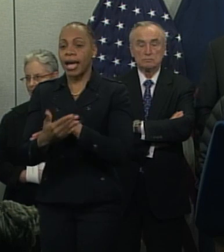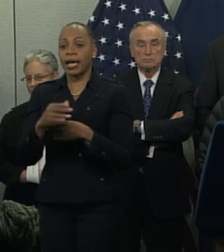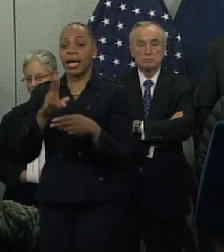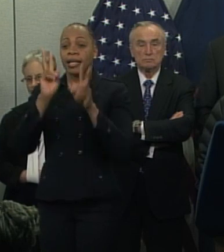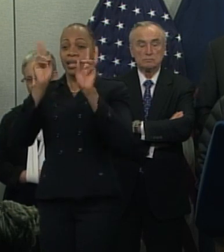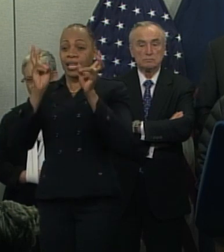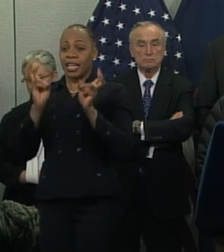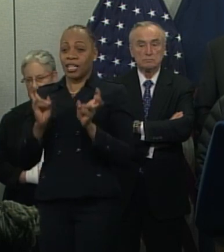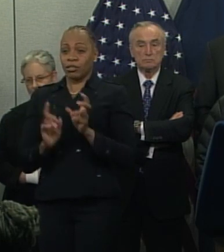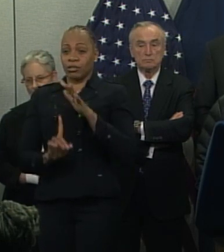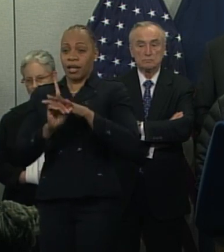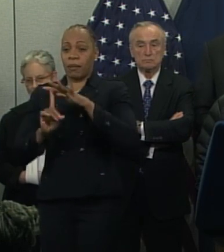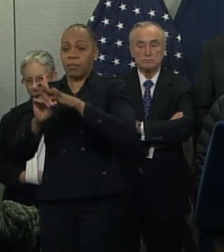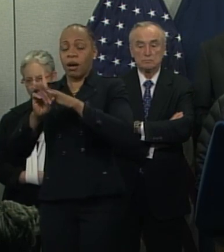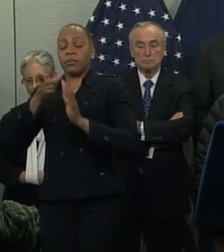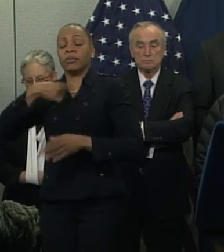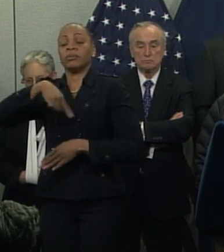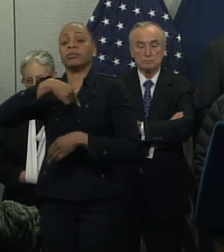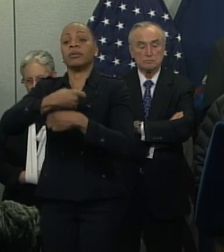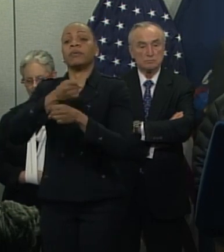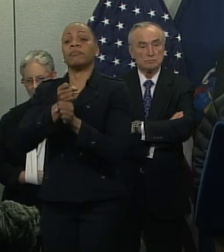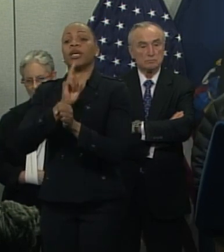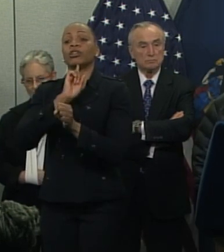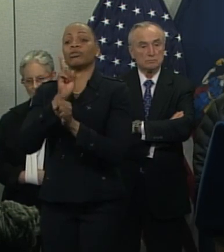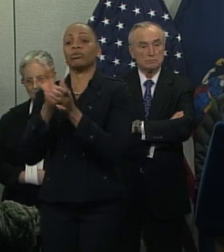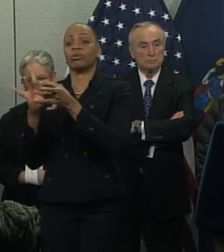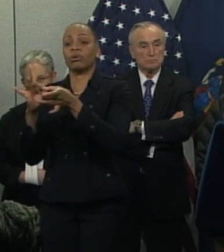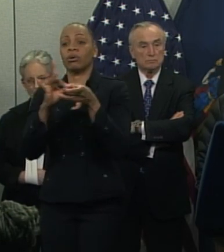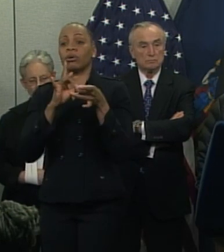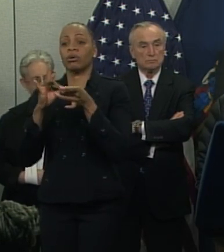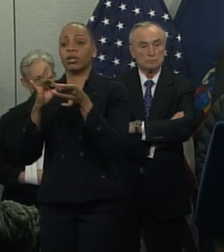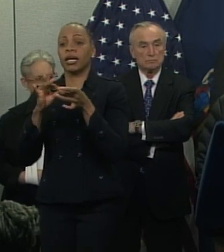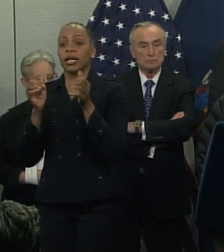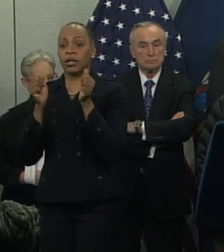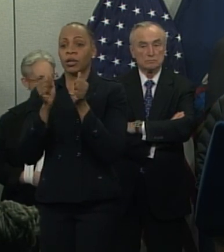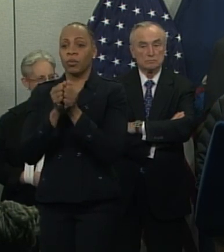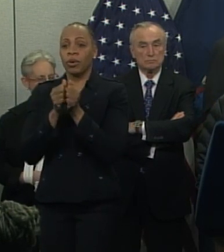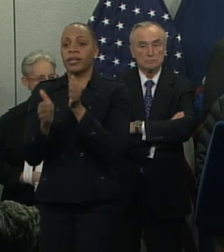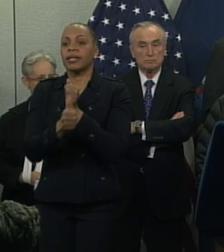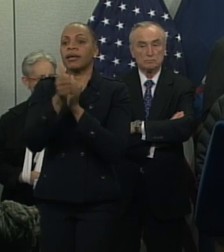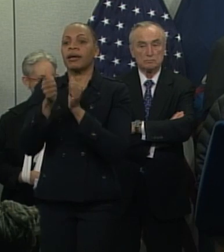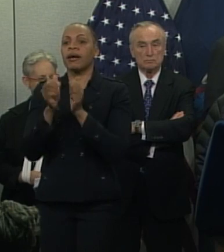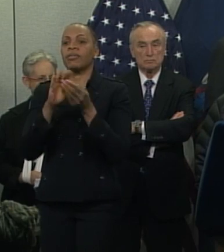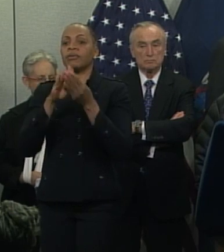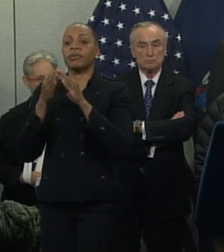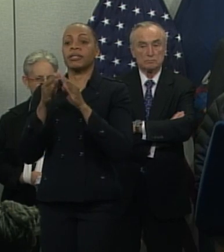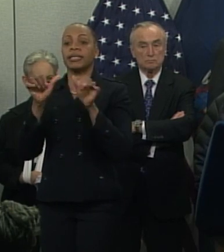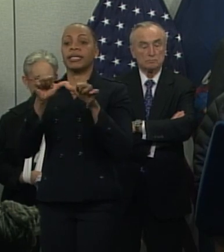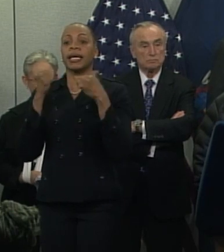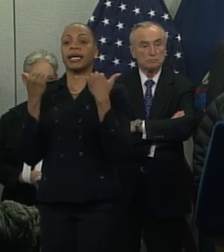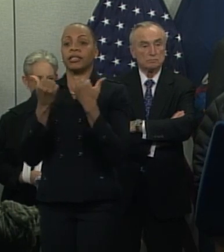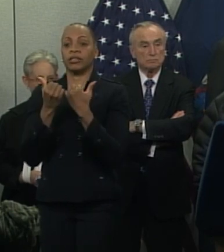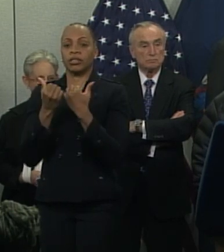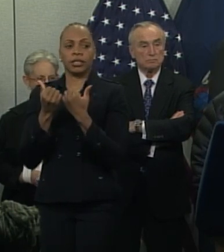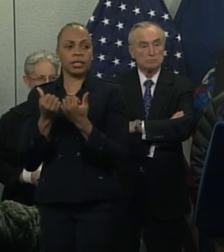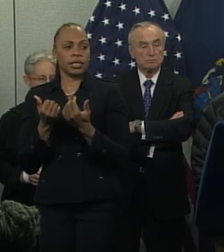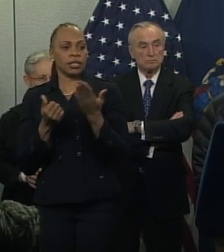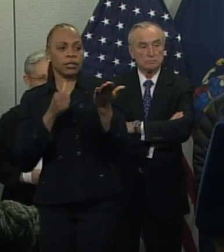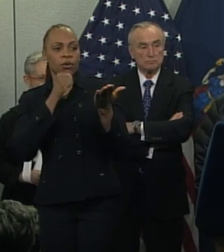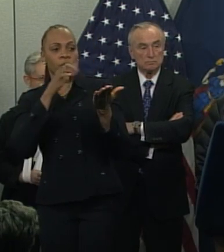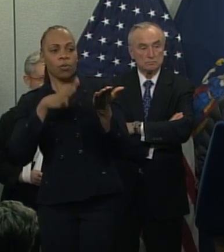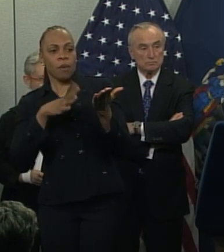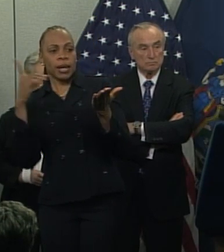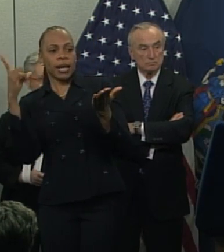coming up and making sure that we're coordinating very closely with OEM and other city agencies throughout the evening. On